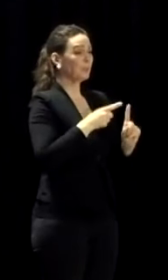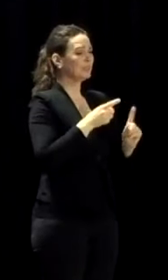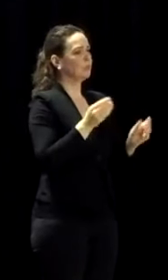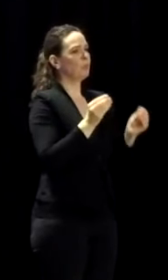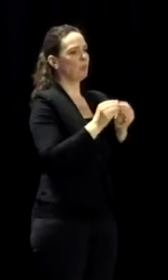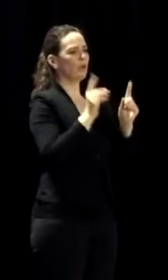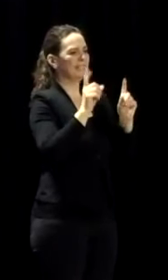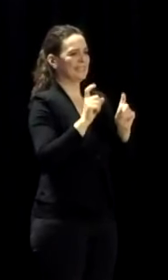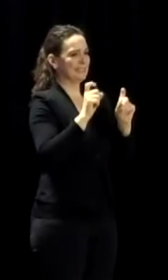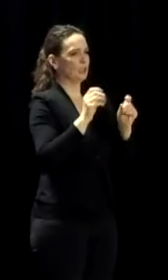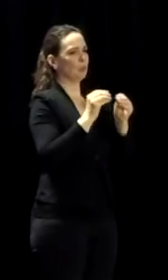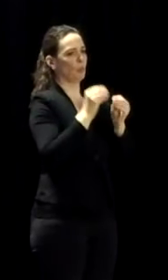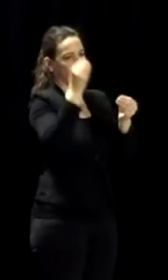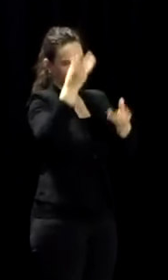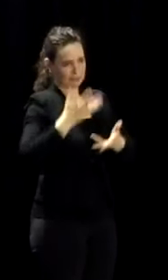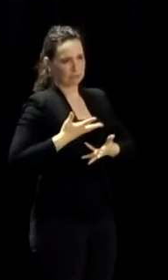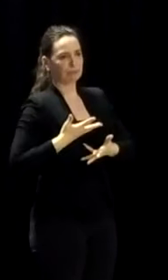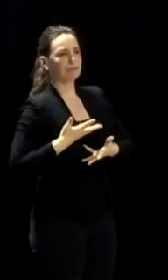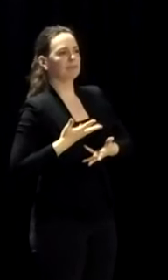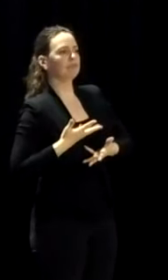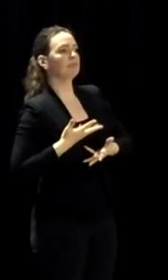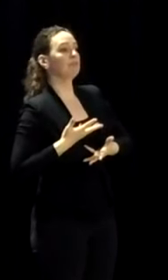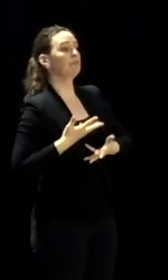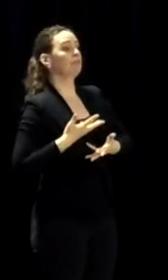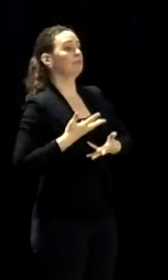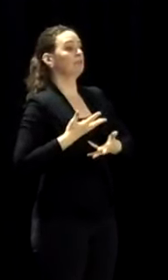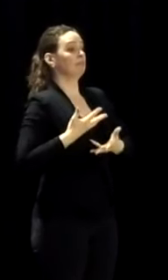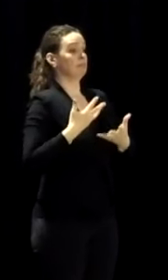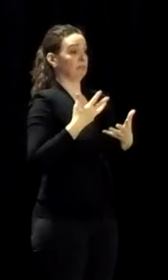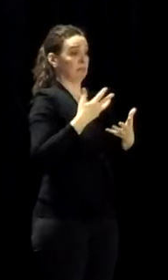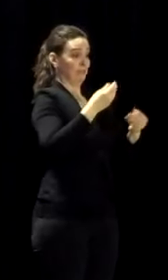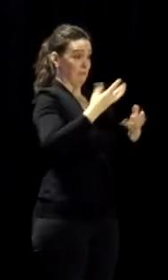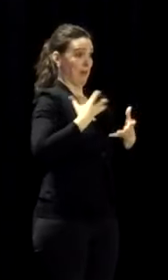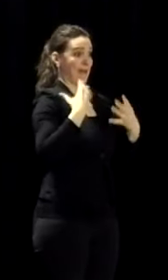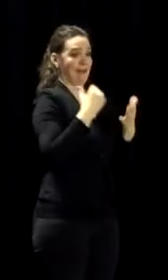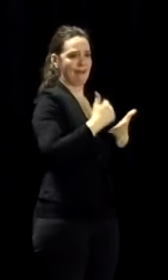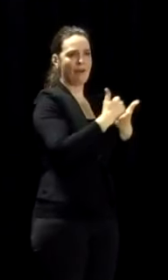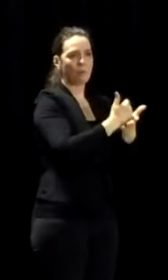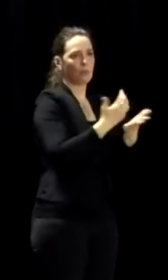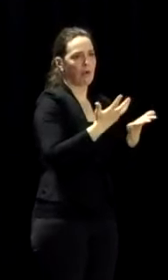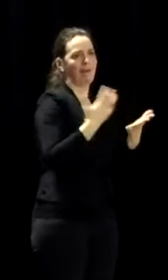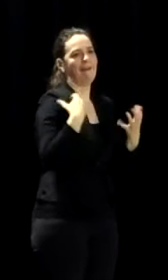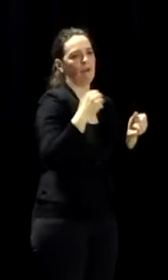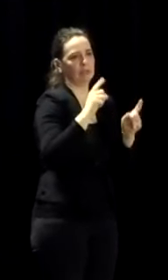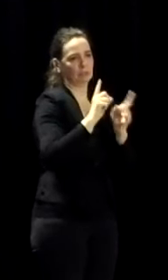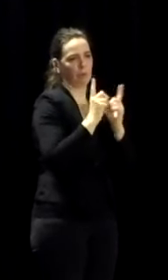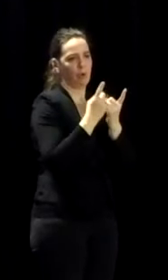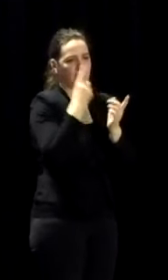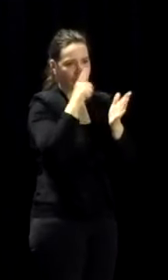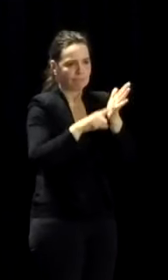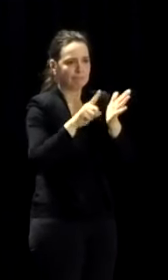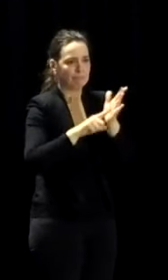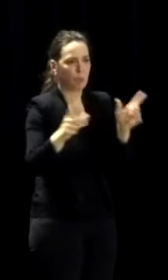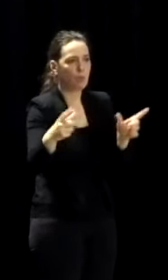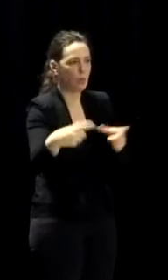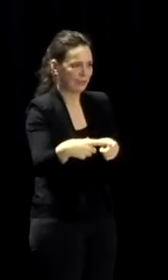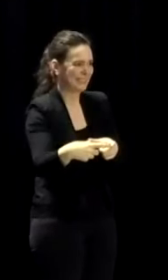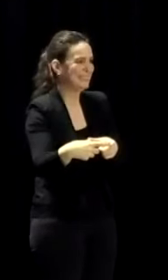our health department to identify the positives, work with those families, quarantine those that need to be